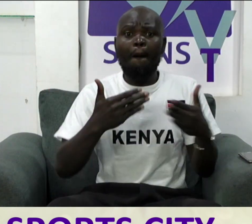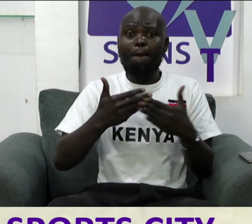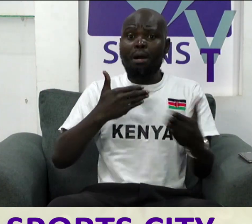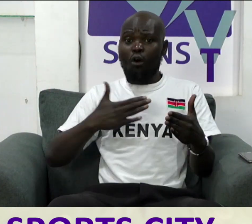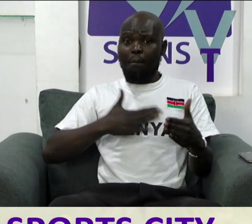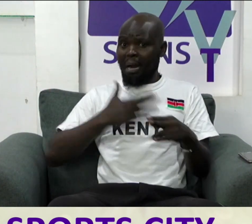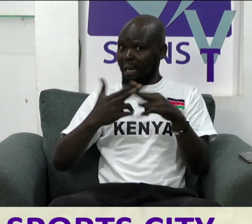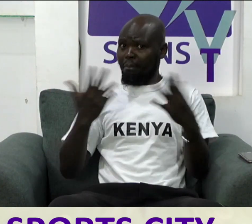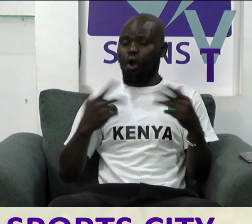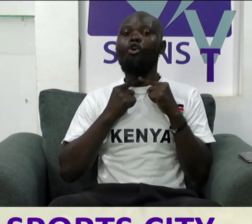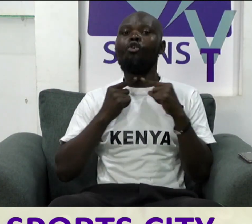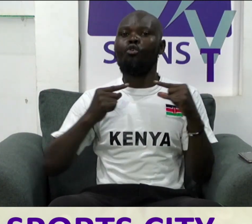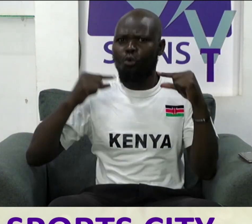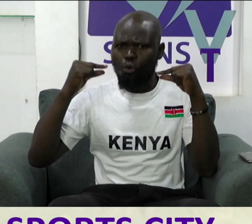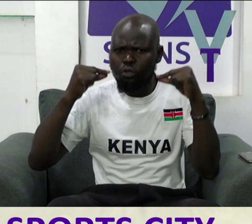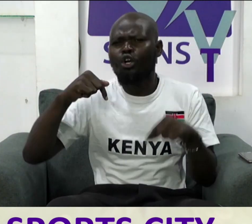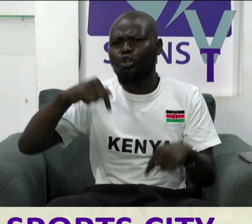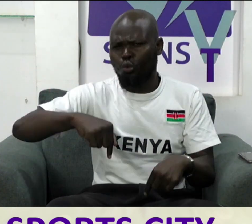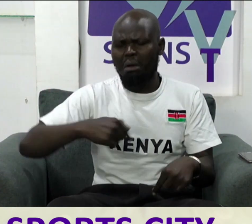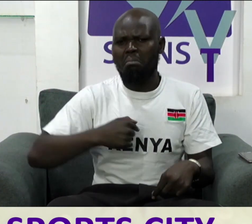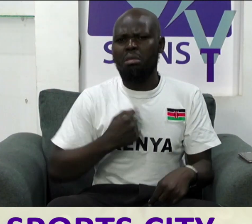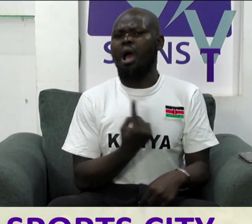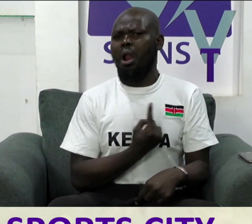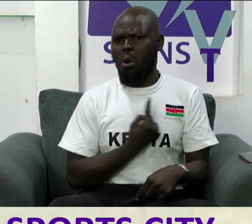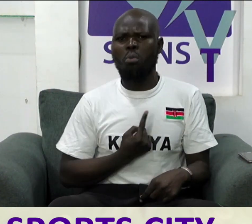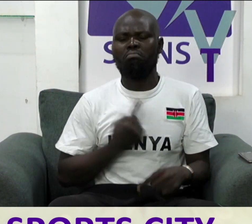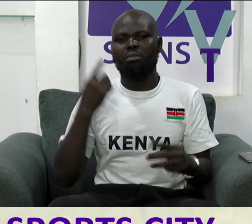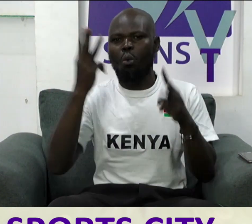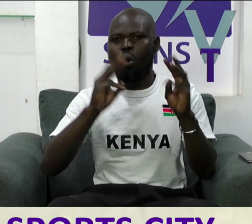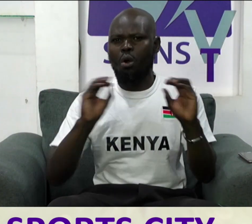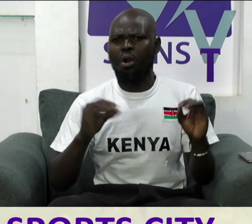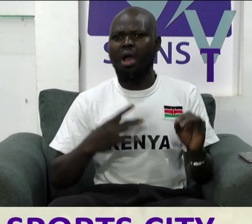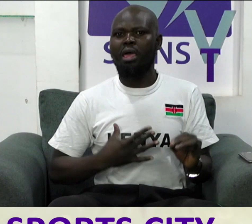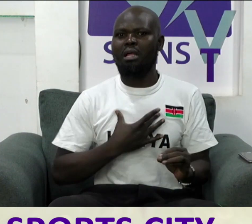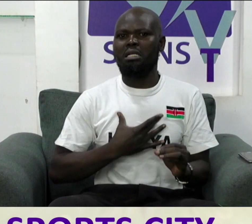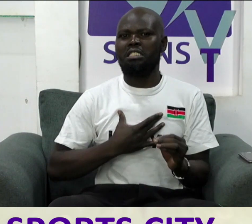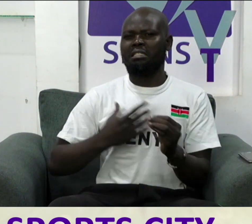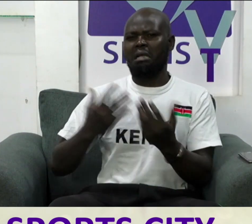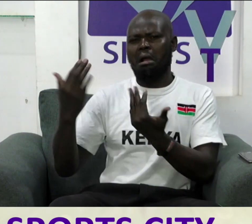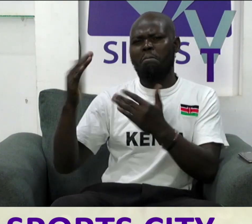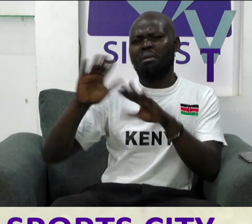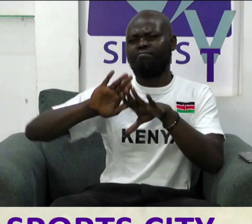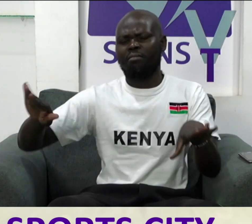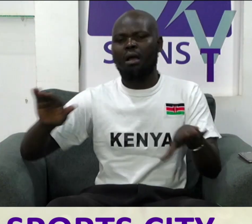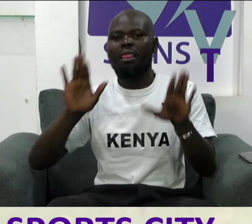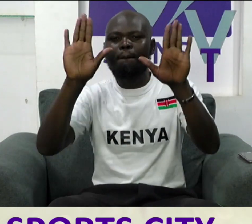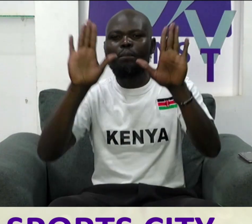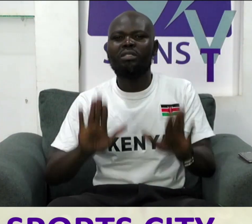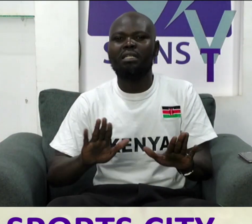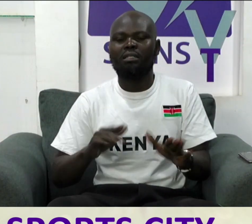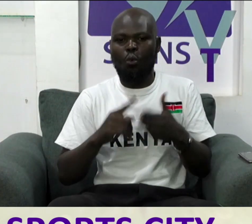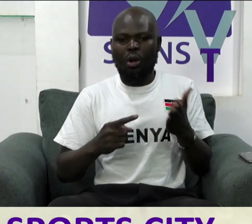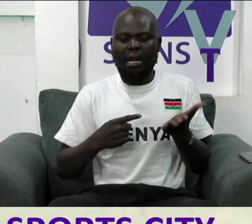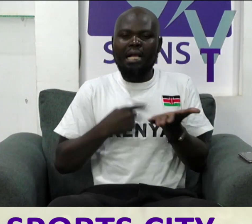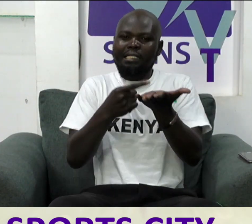in New York. So that aside, you are with me, your host Elvis Odhiambo, and today I'm